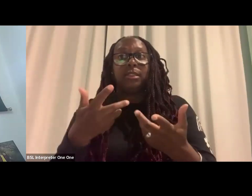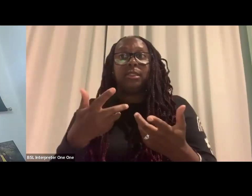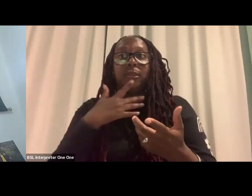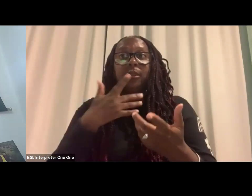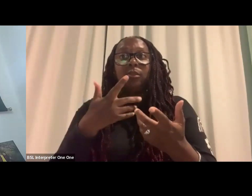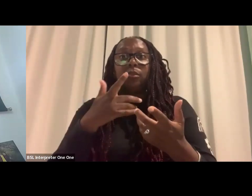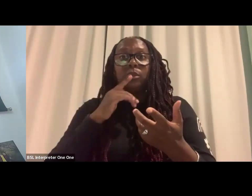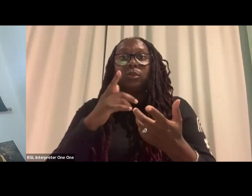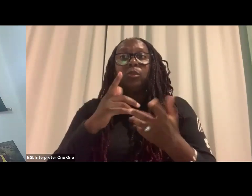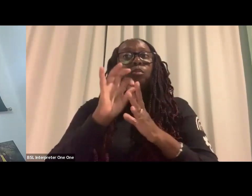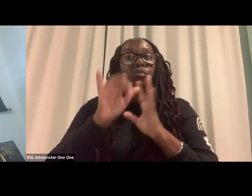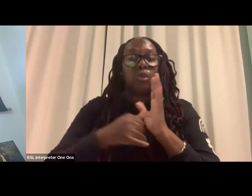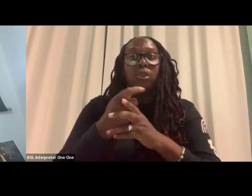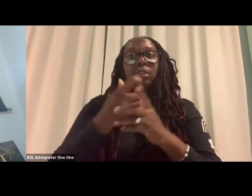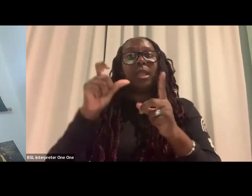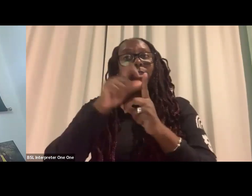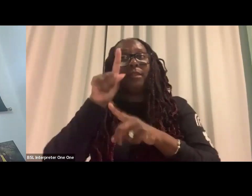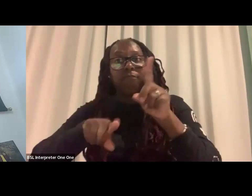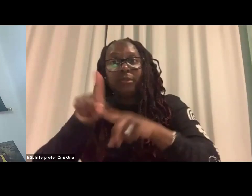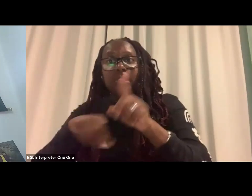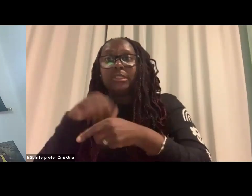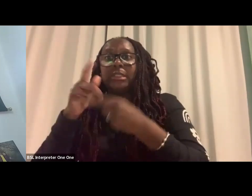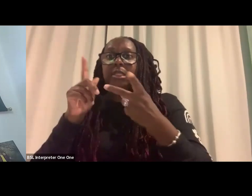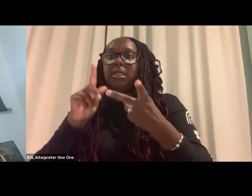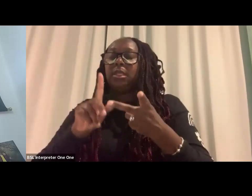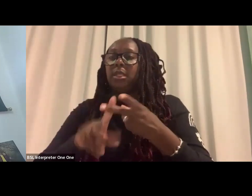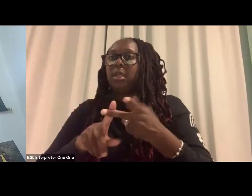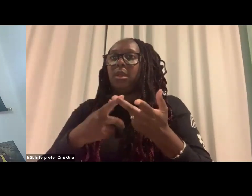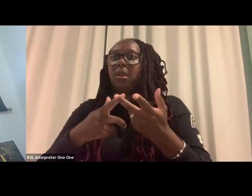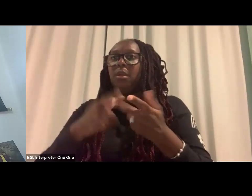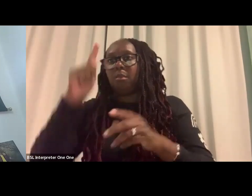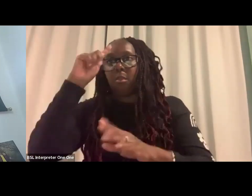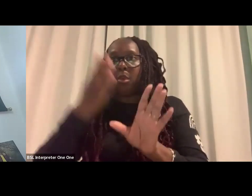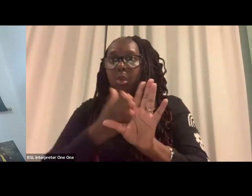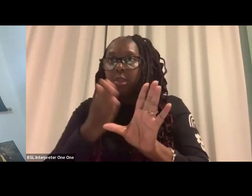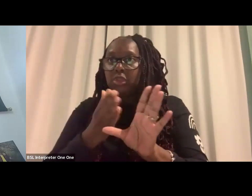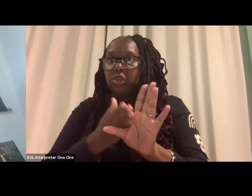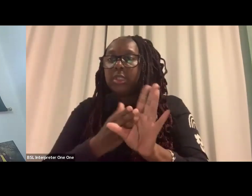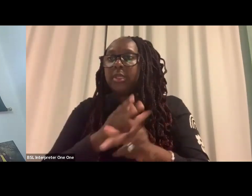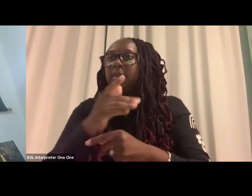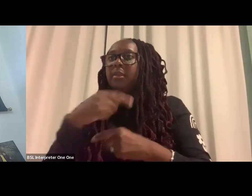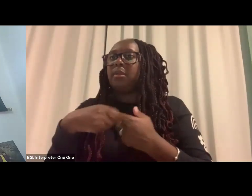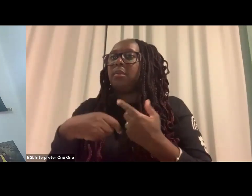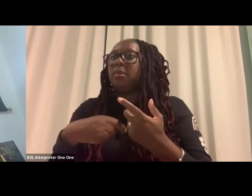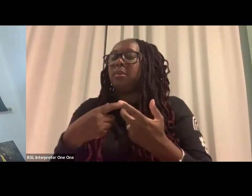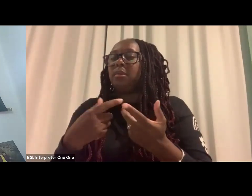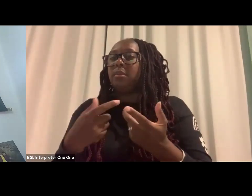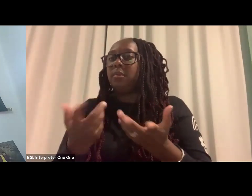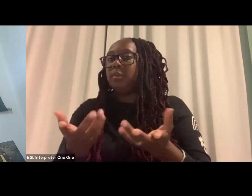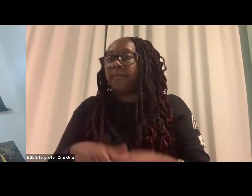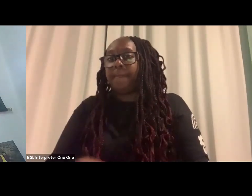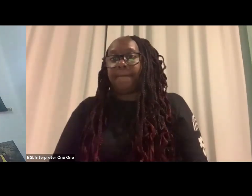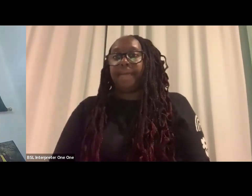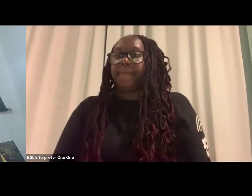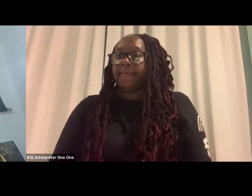protect biodiversity and prioritize ecological conservation as a foundation of long-term sustainability.